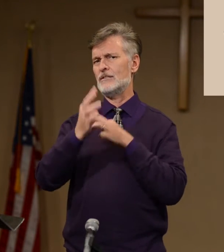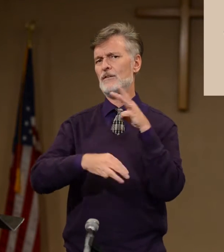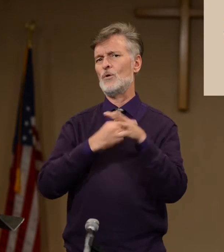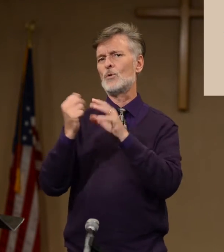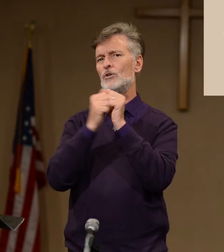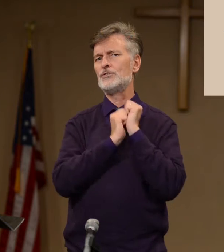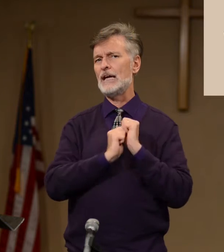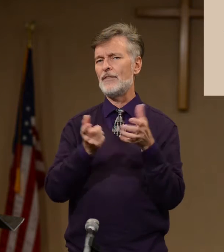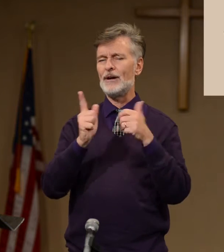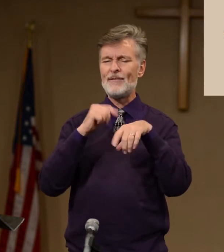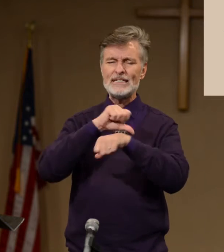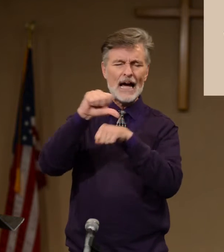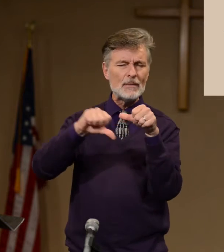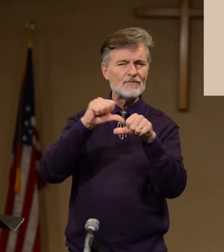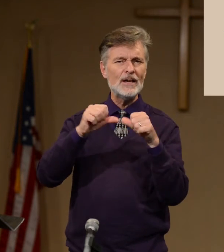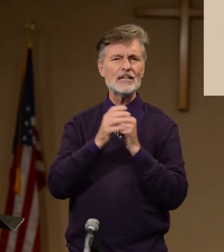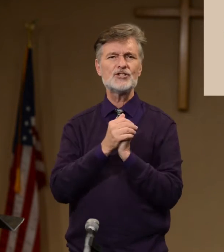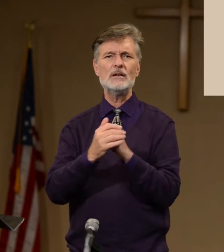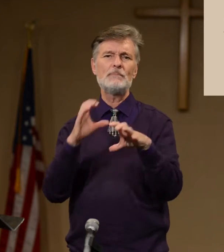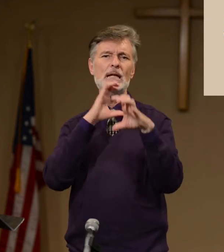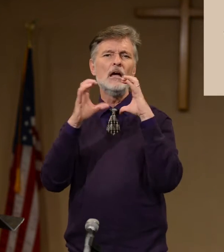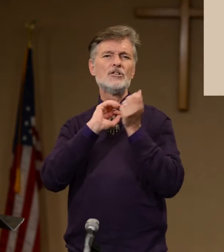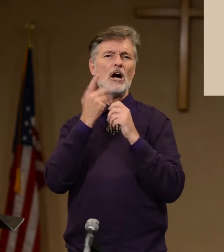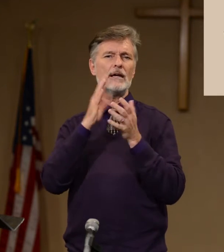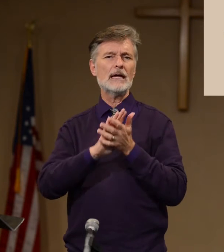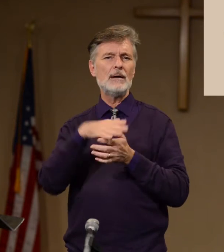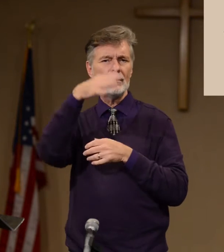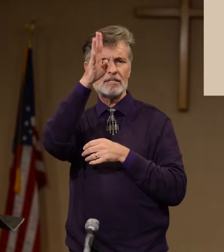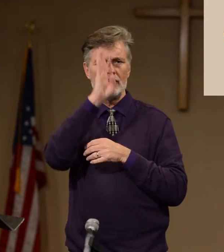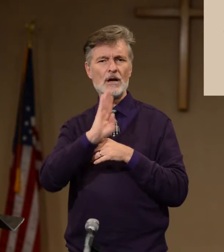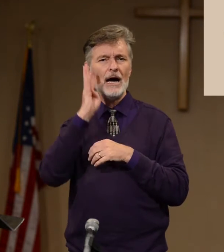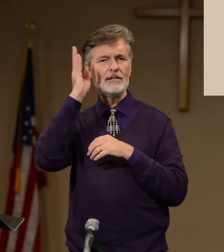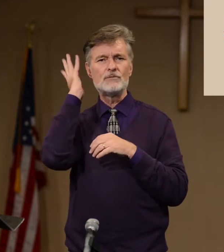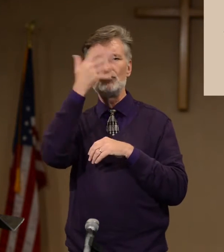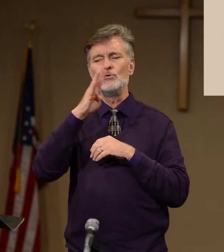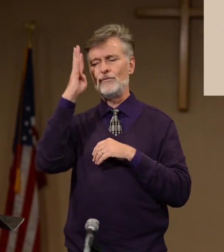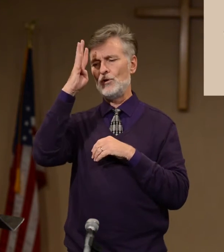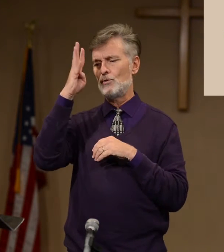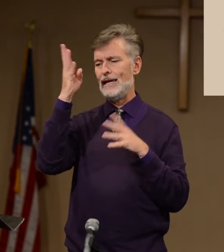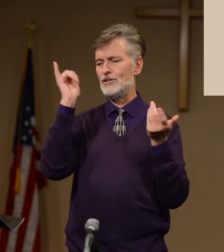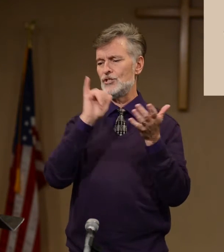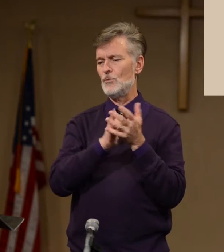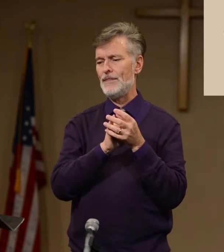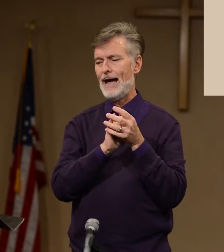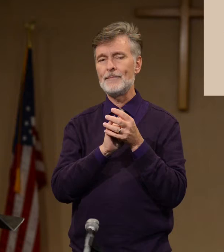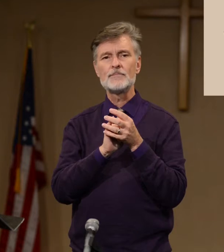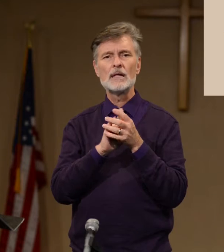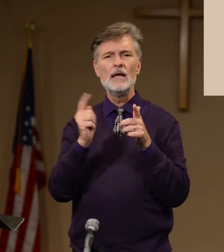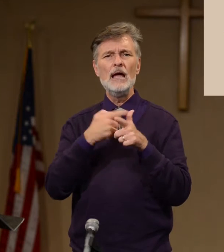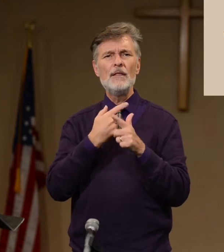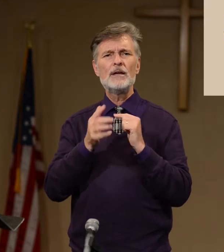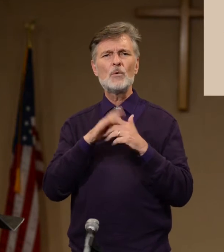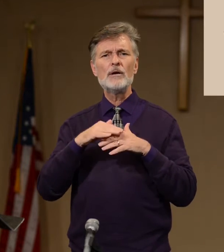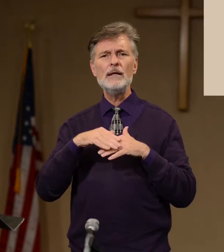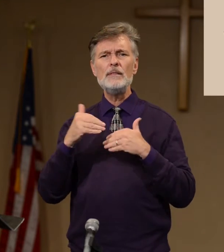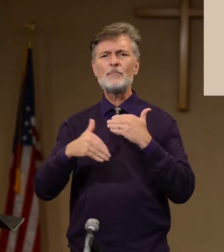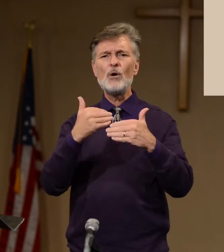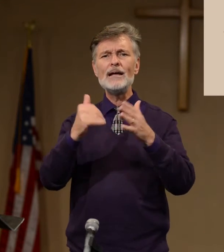of the world together and have a time of fellowship and talking about some of God's beautiful creation with that. Then we're in the